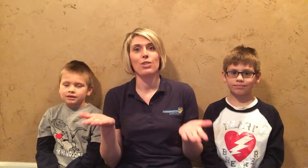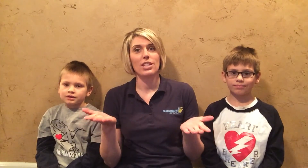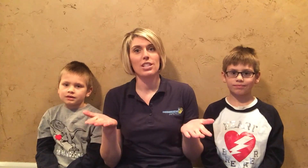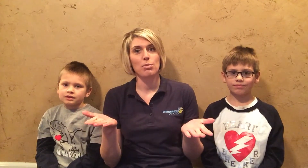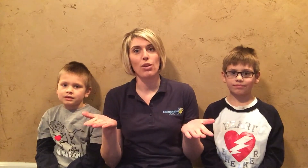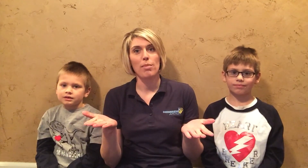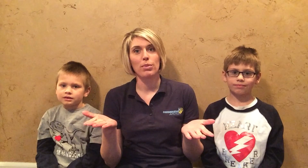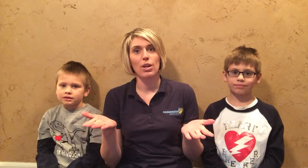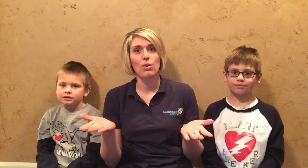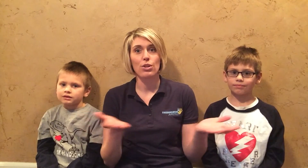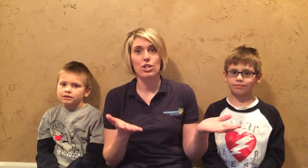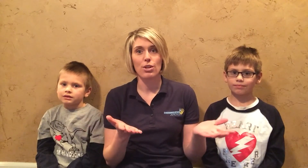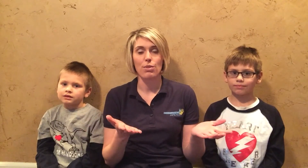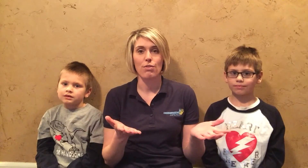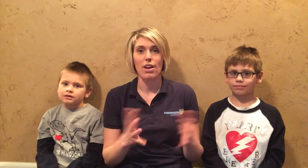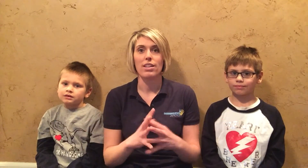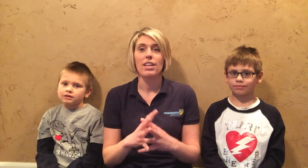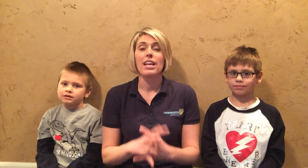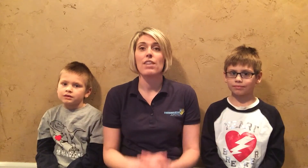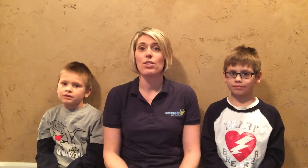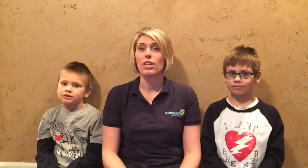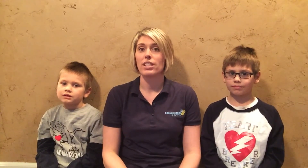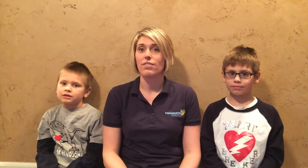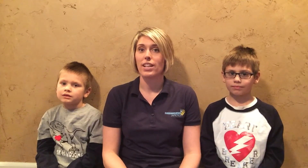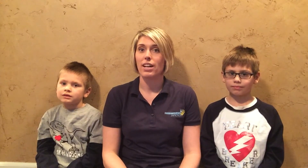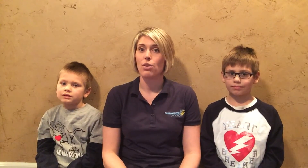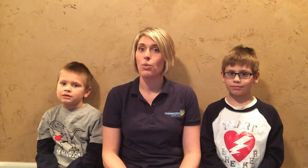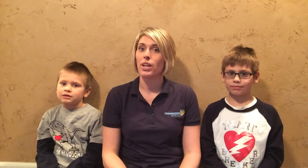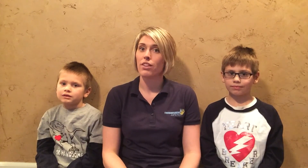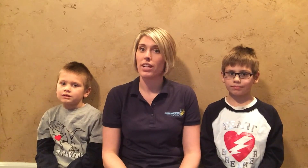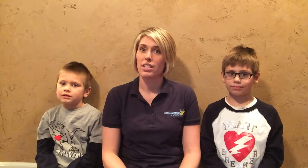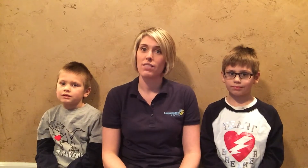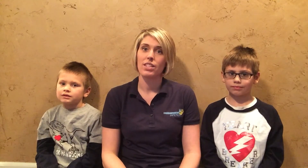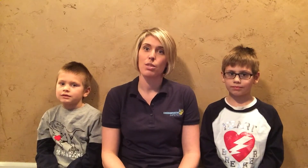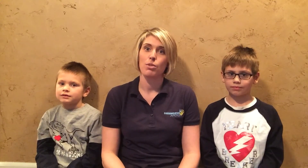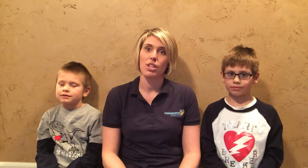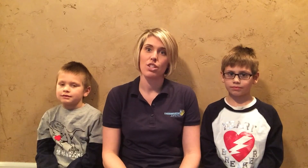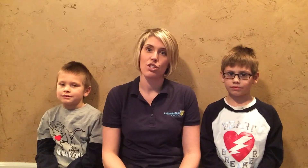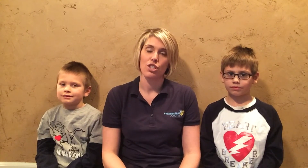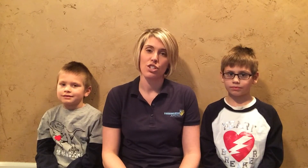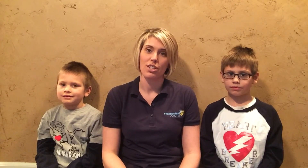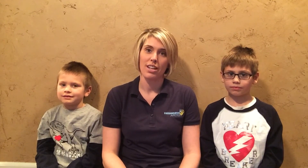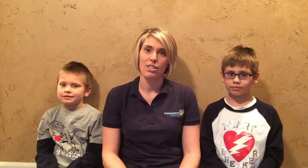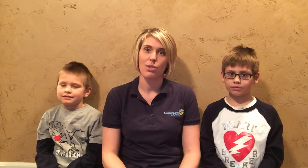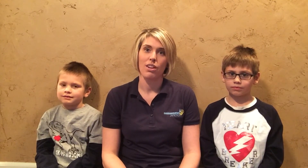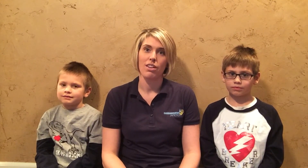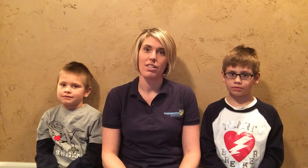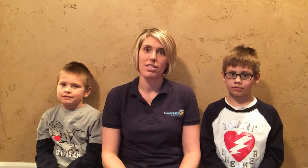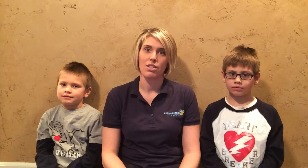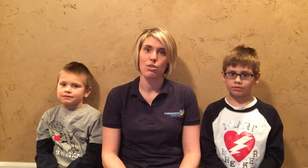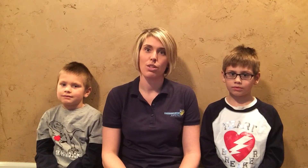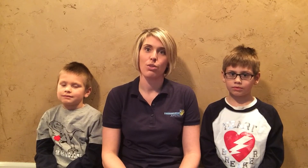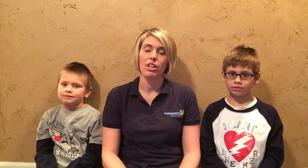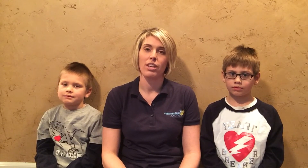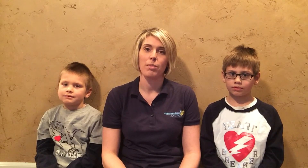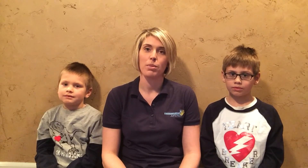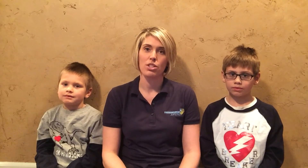to subscribe below or share with a friend. If you'd like to find out what other activities Communication Junction has going on in the Central Illinois area, please check